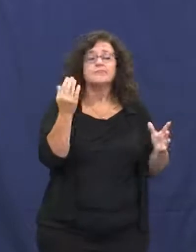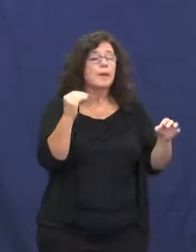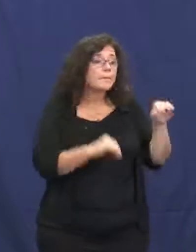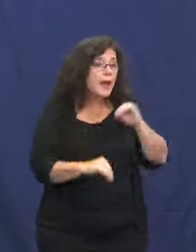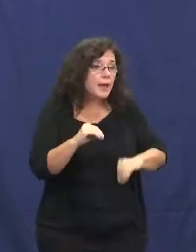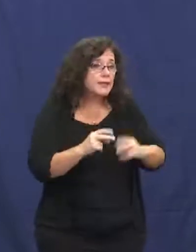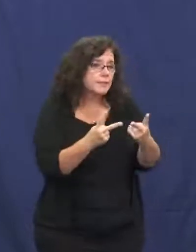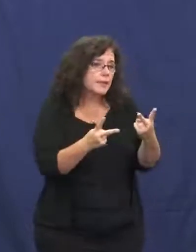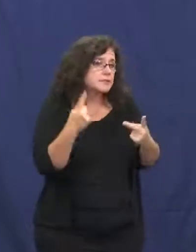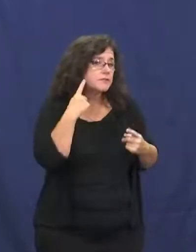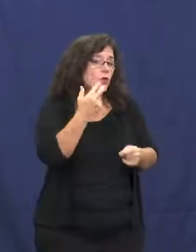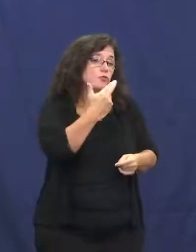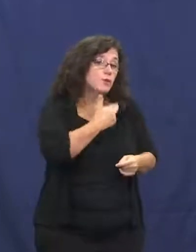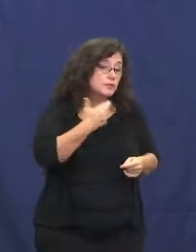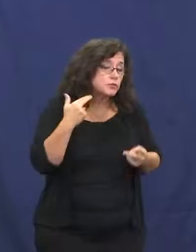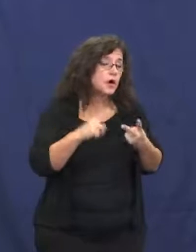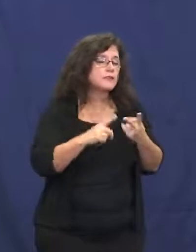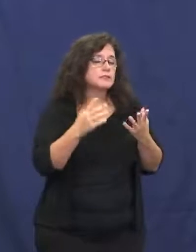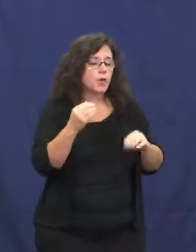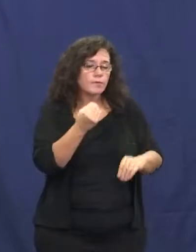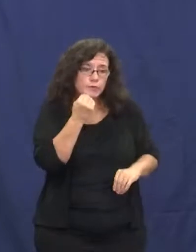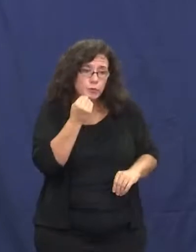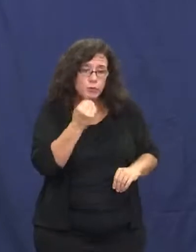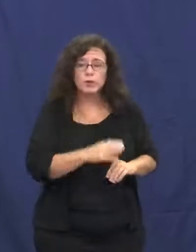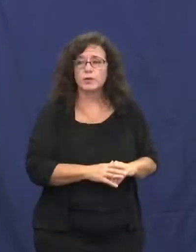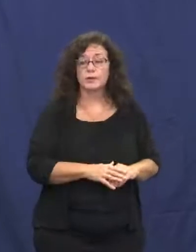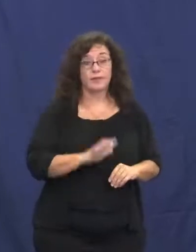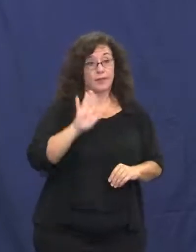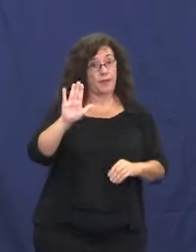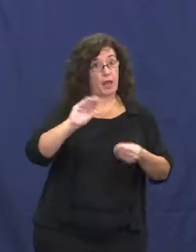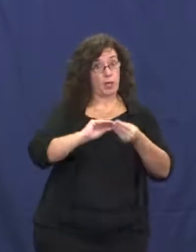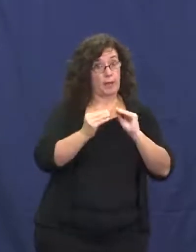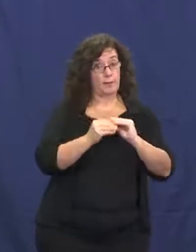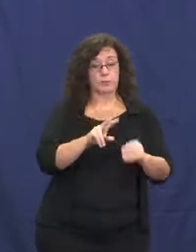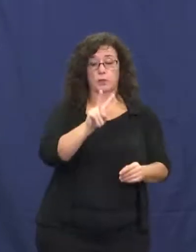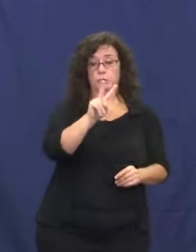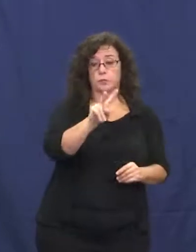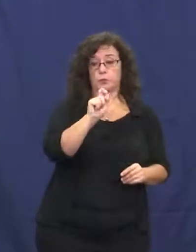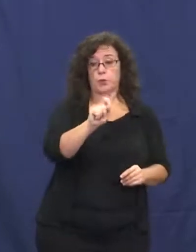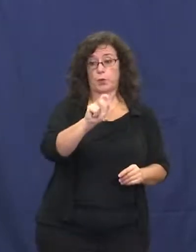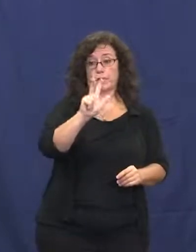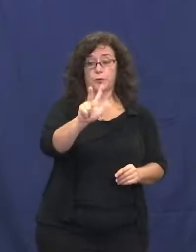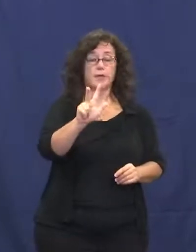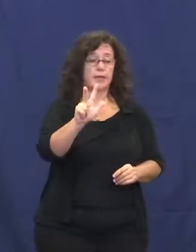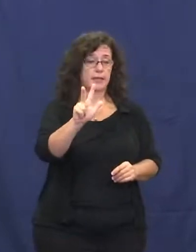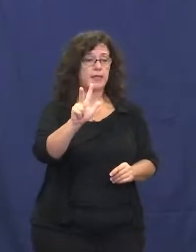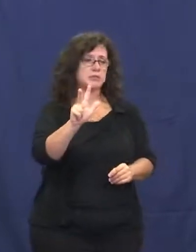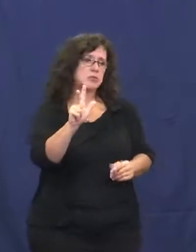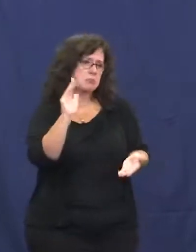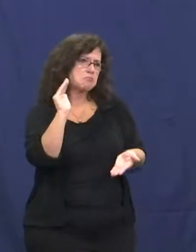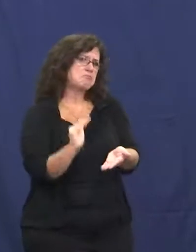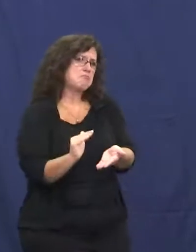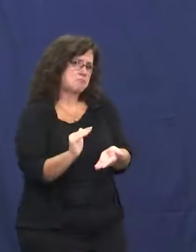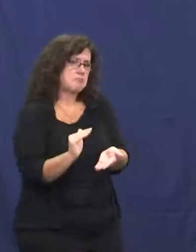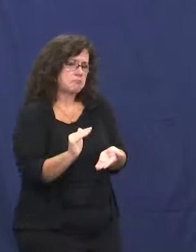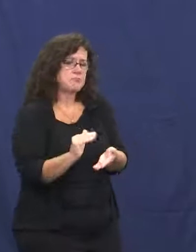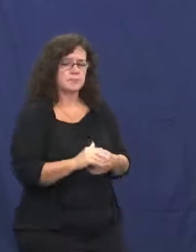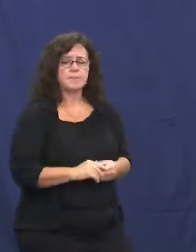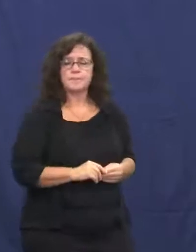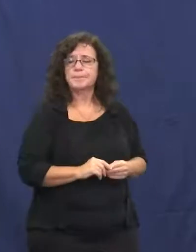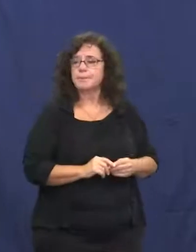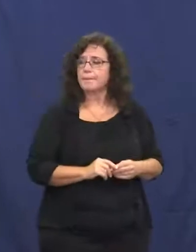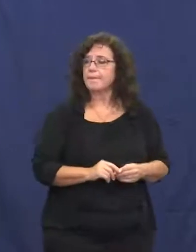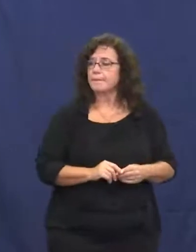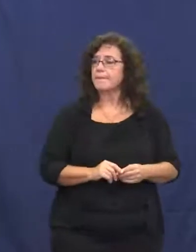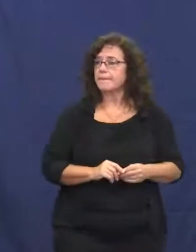houses, just 2.3 of all the cases are among this sector. So while we